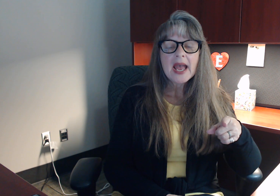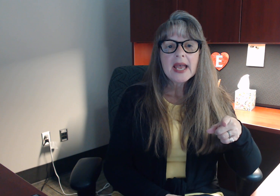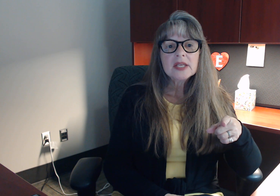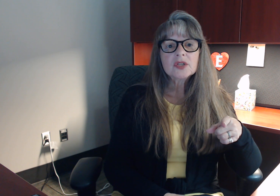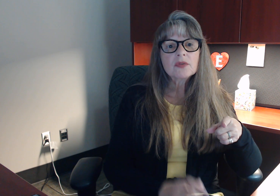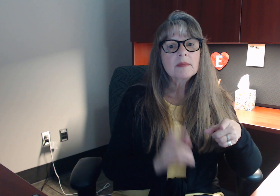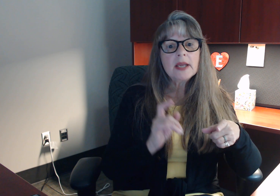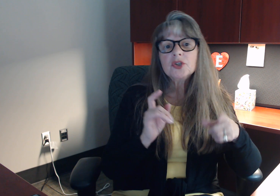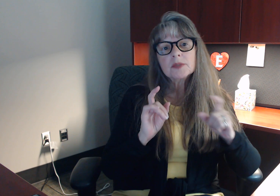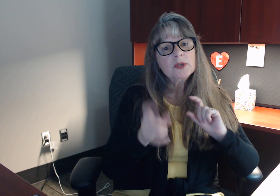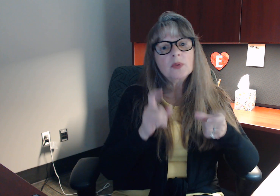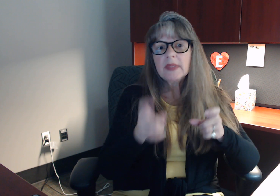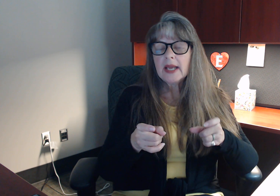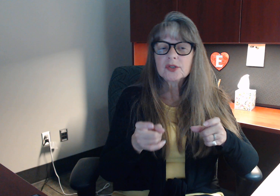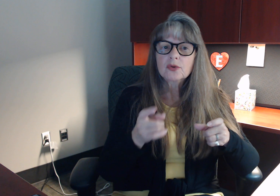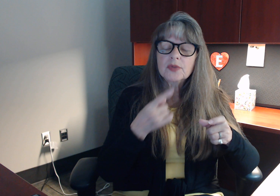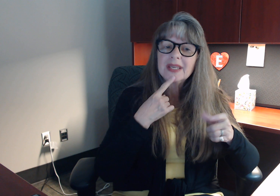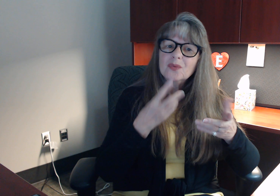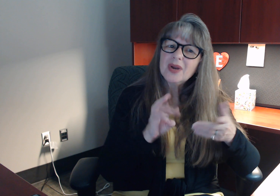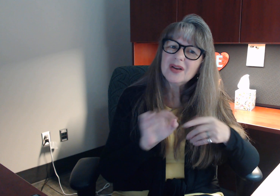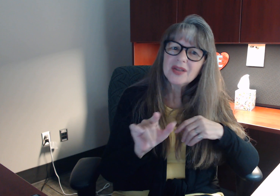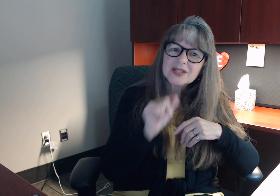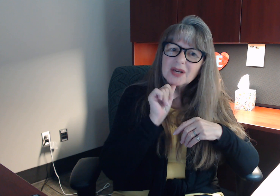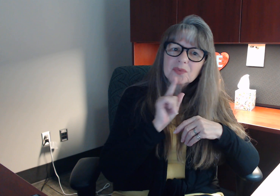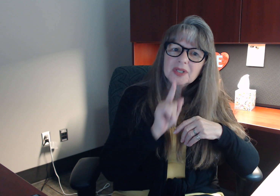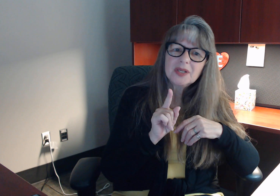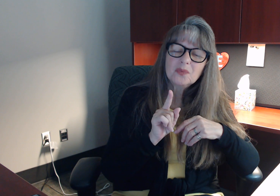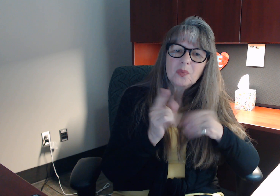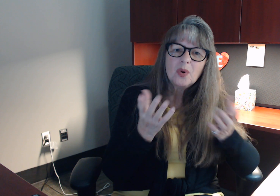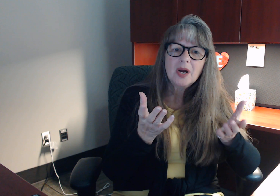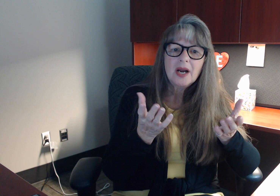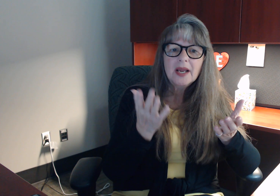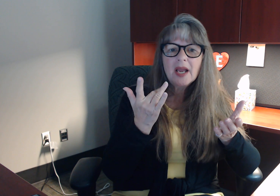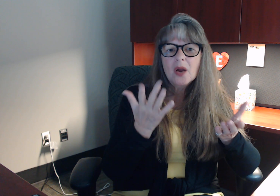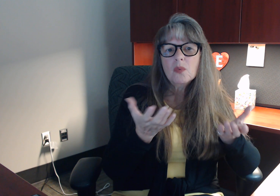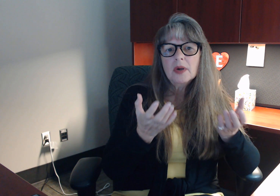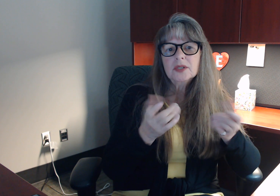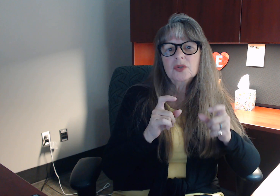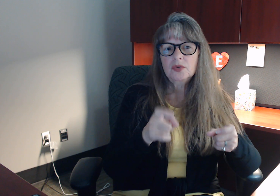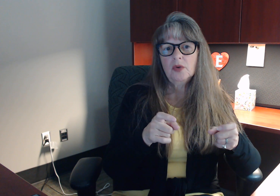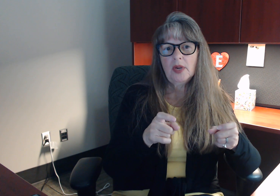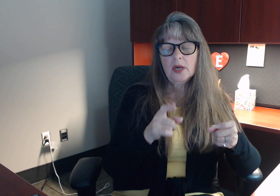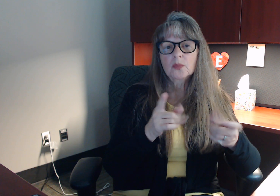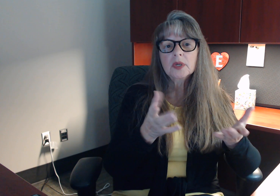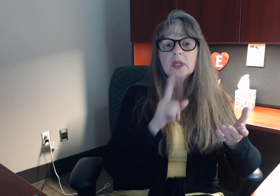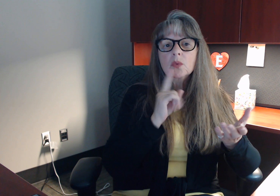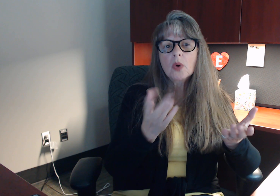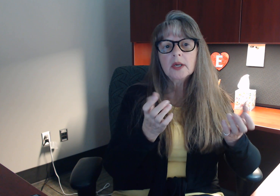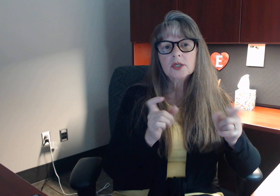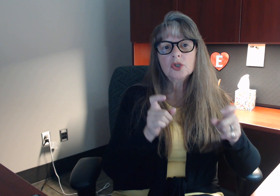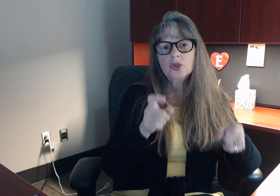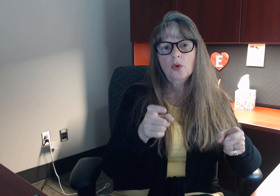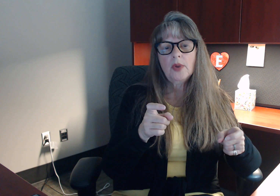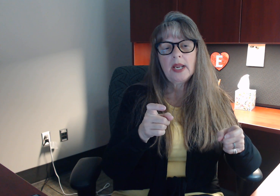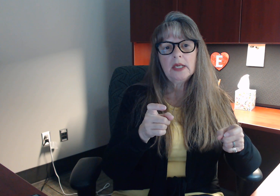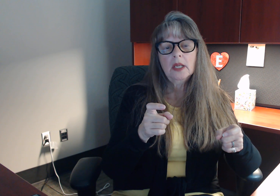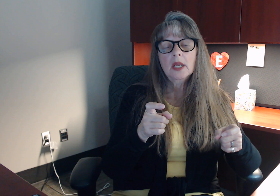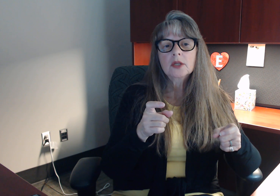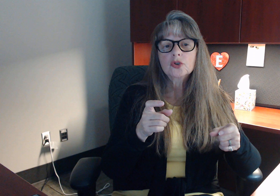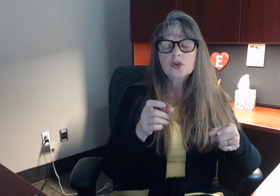So they may just be doing that. So you're thinking, well, that's not really why I wanted to donate. I really wanted to donate to